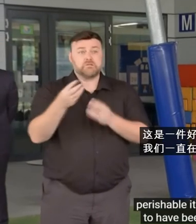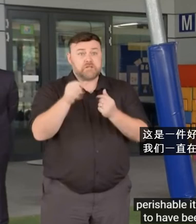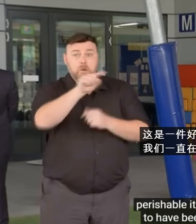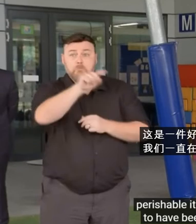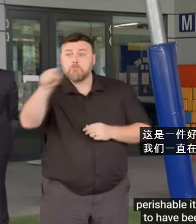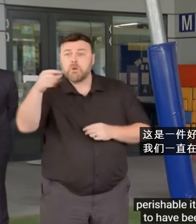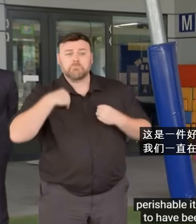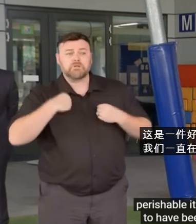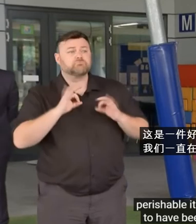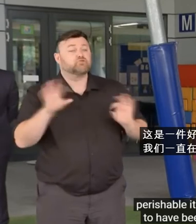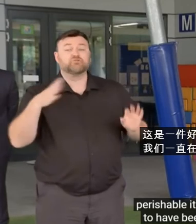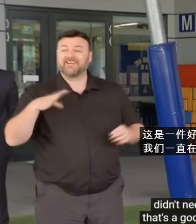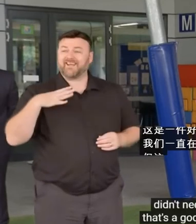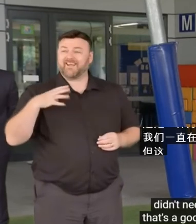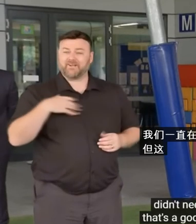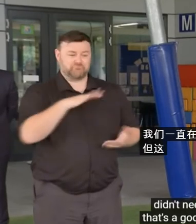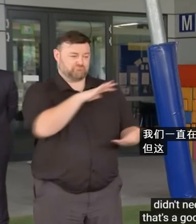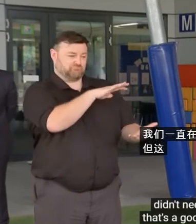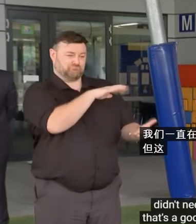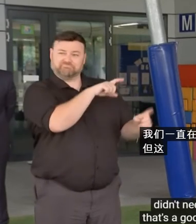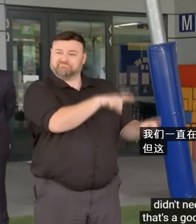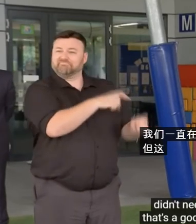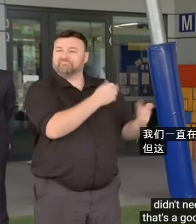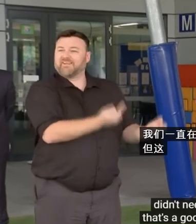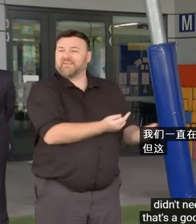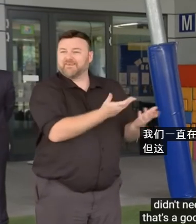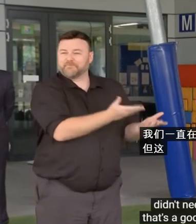kept going through this pandemic. But